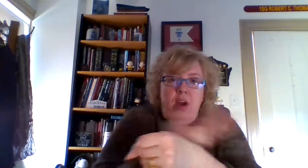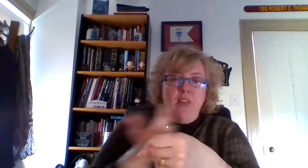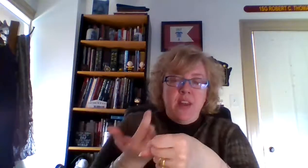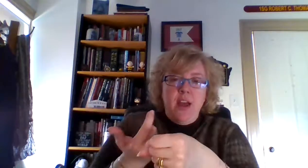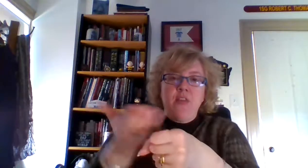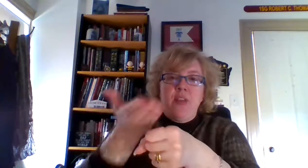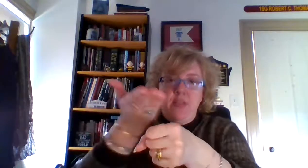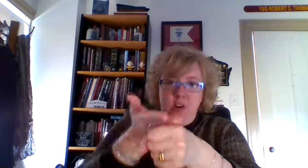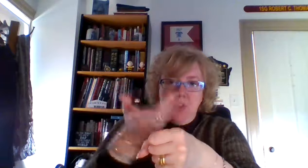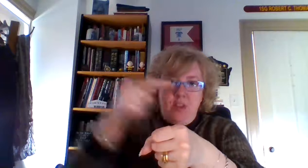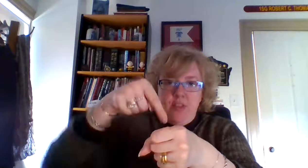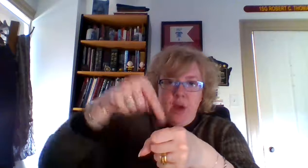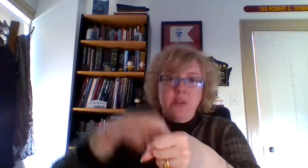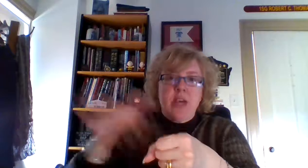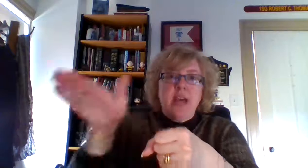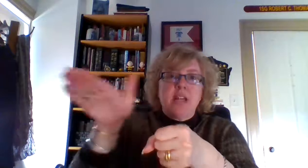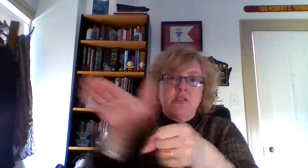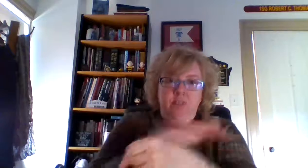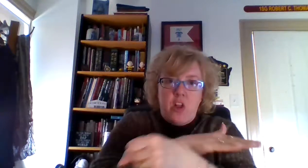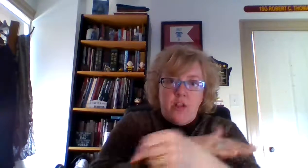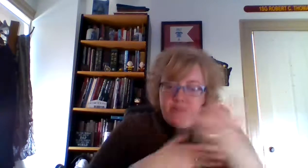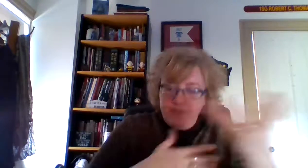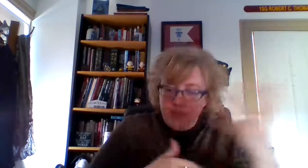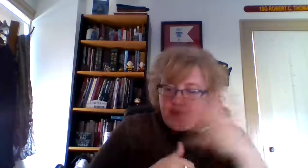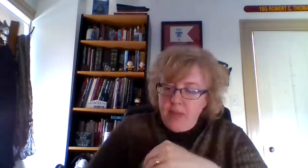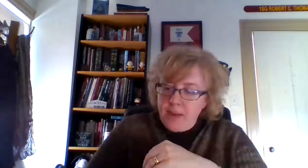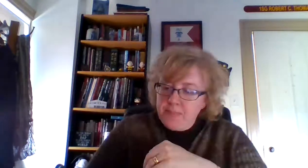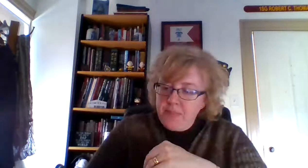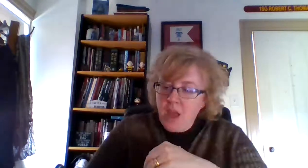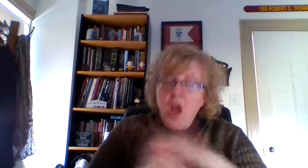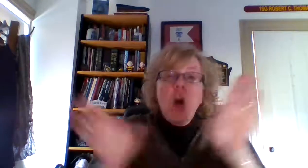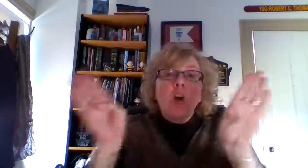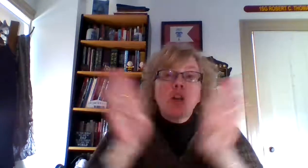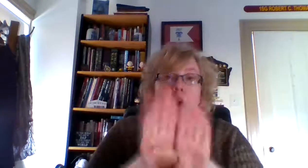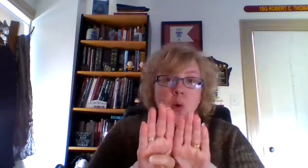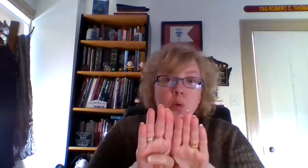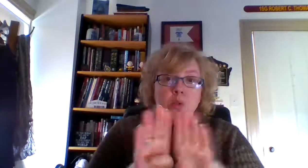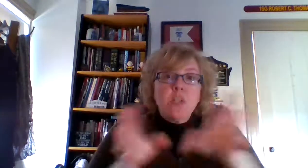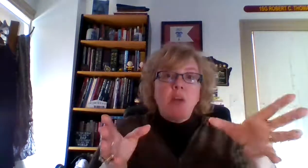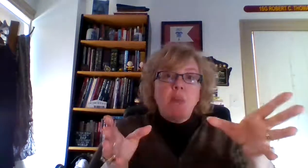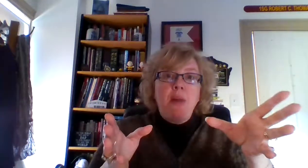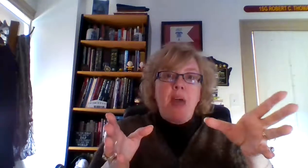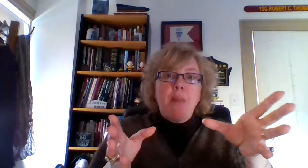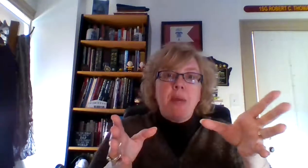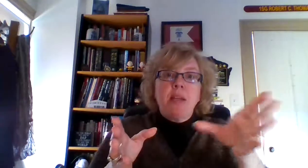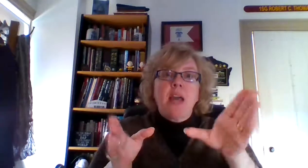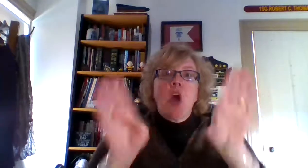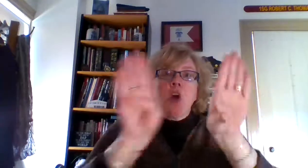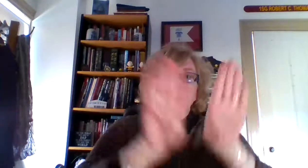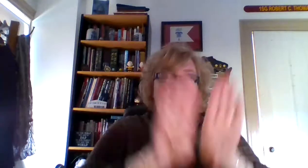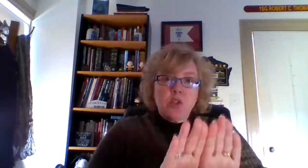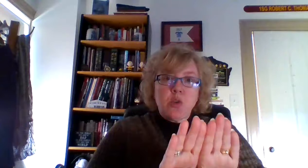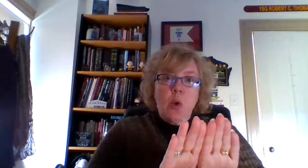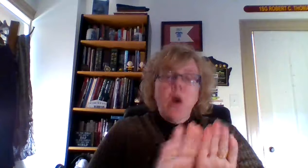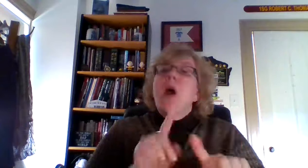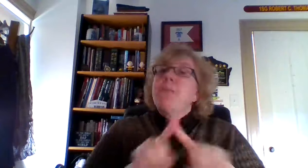with a knife and there's all the flour inside, it's full. That. Close. We talked about that being like close a door, but